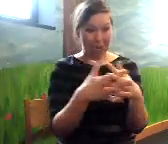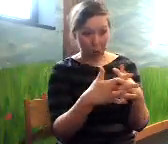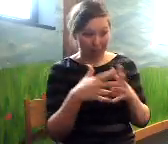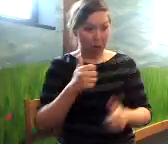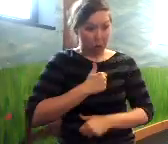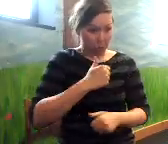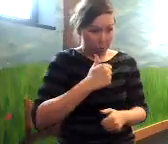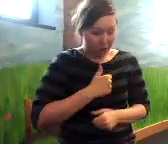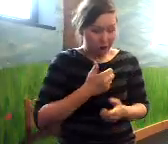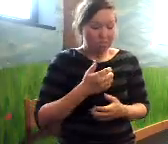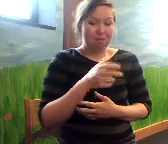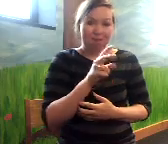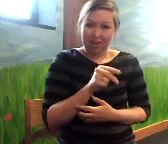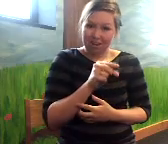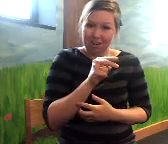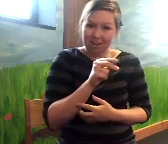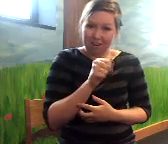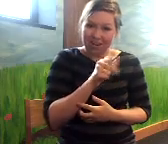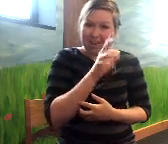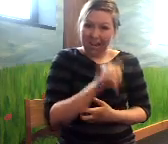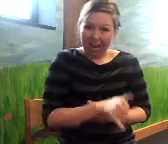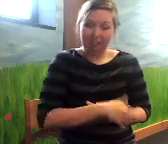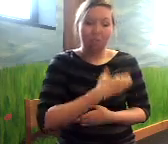This, from the very beginning,